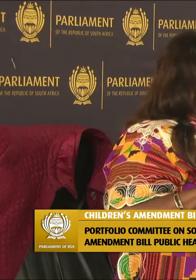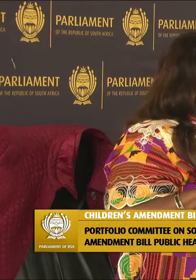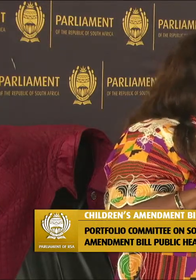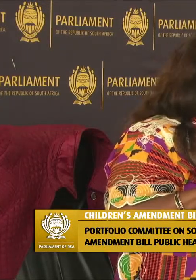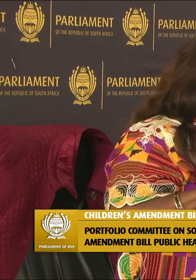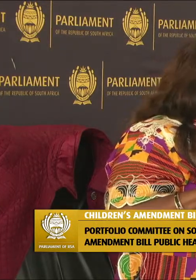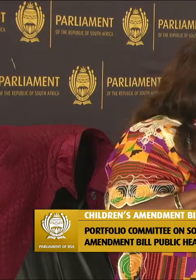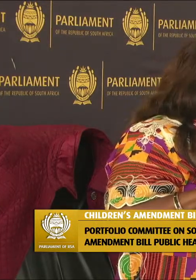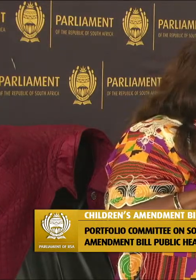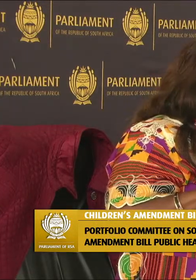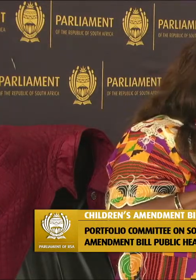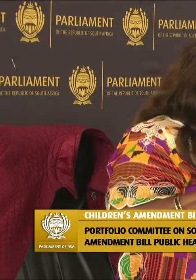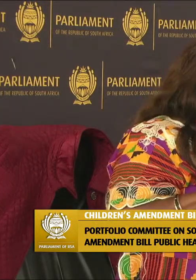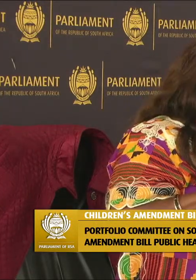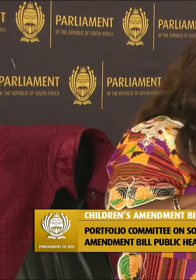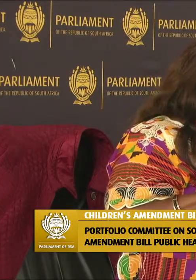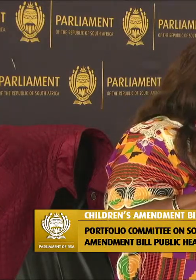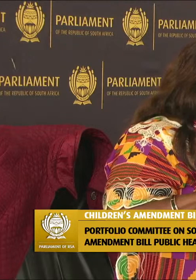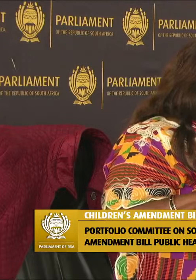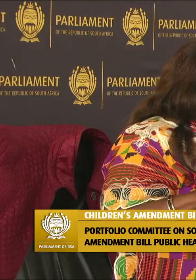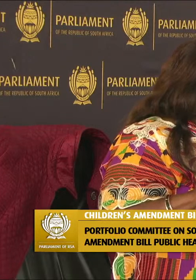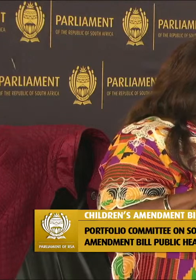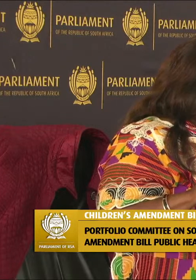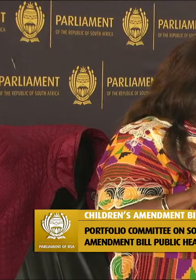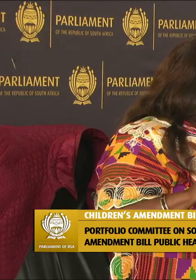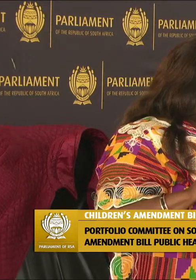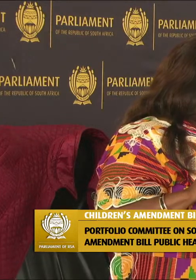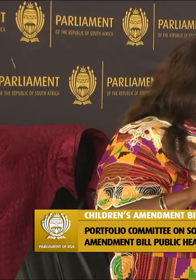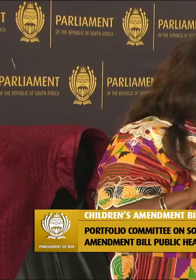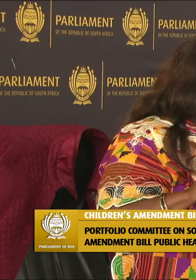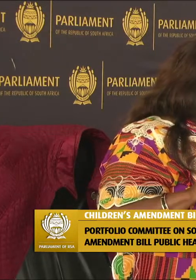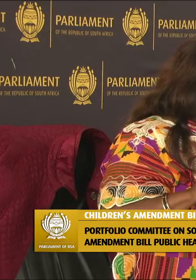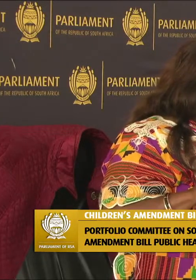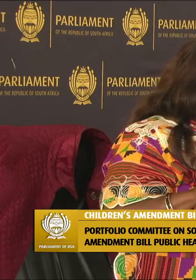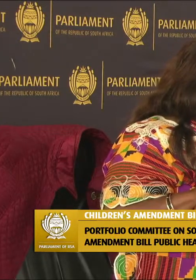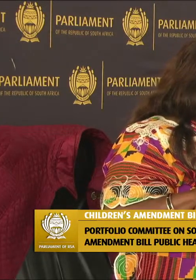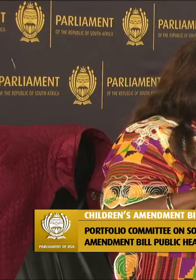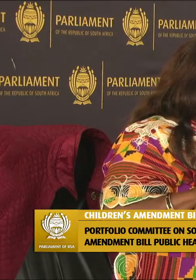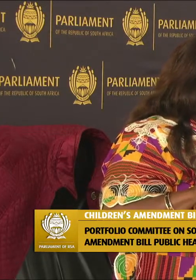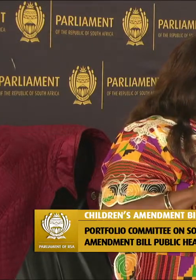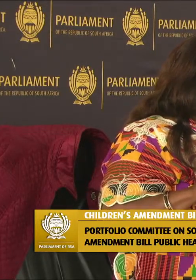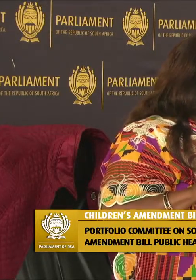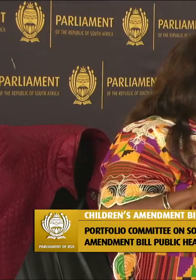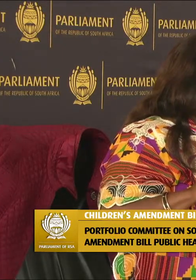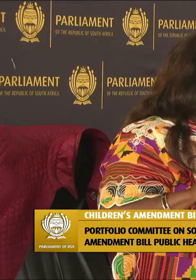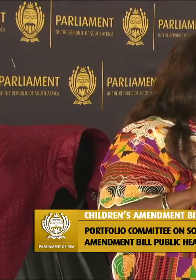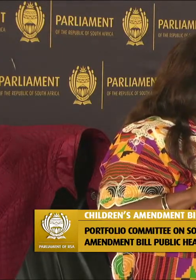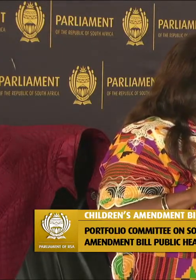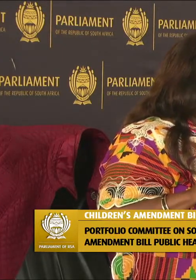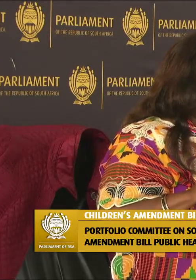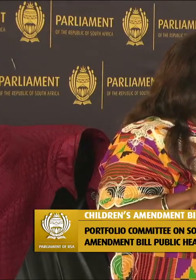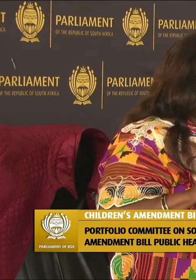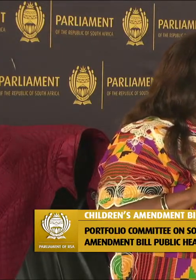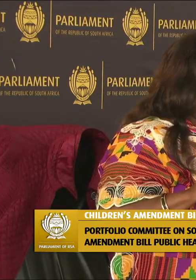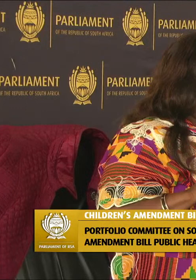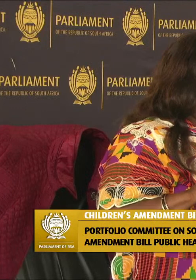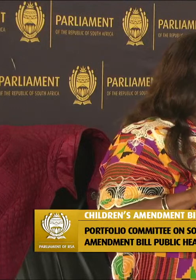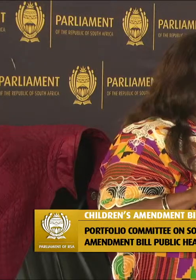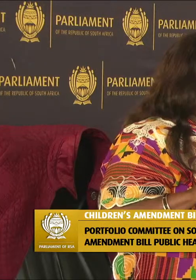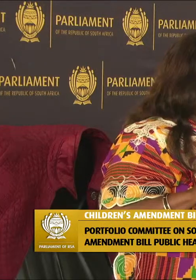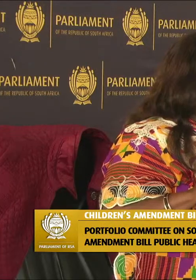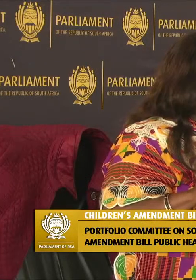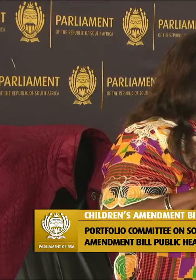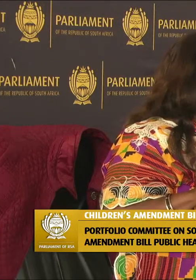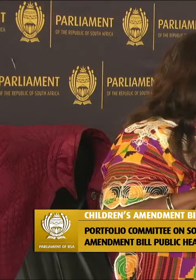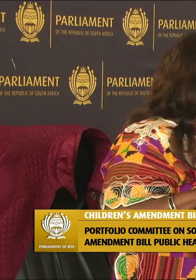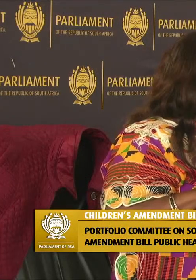sincedisana nabo. Another thing that has been amended or added on the law, it talks more about men, it